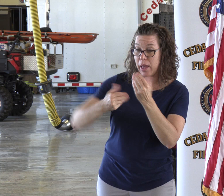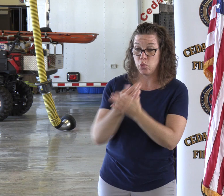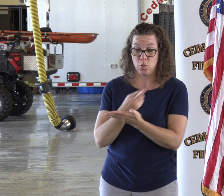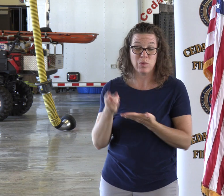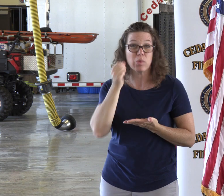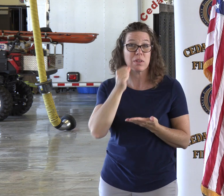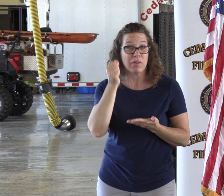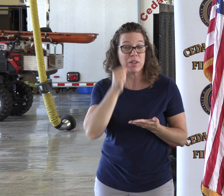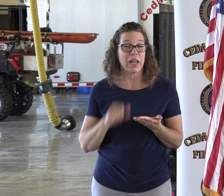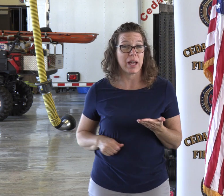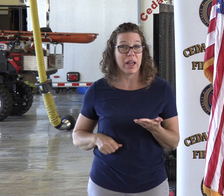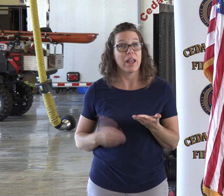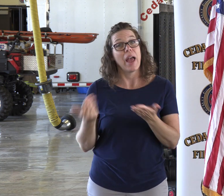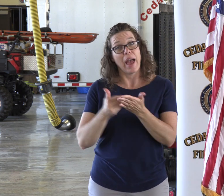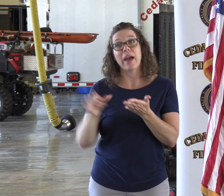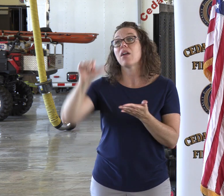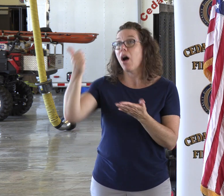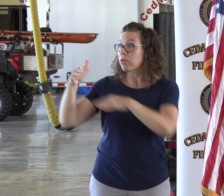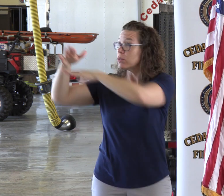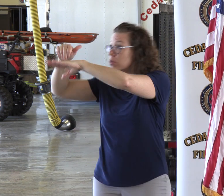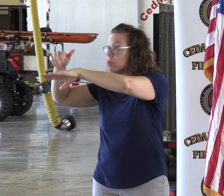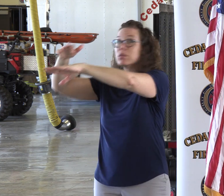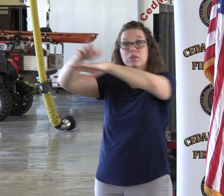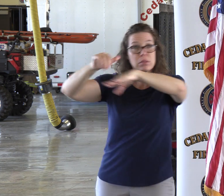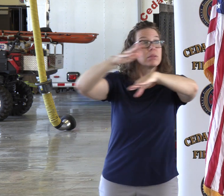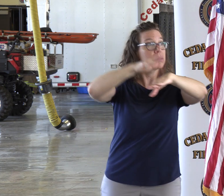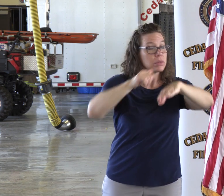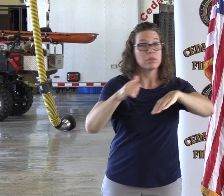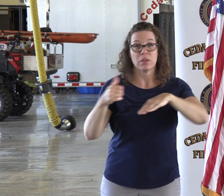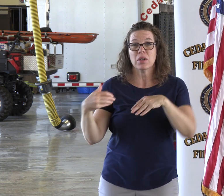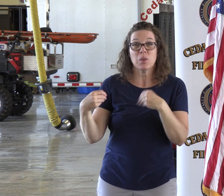resources and redeploying others as more work